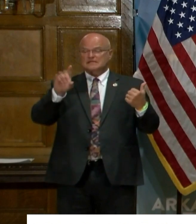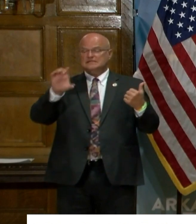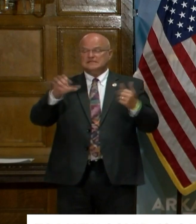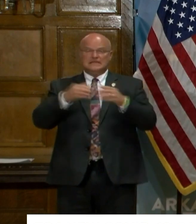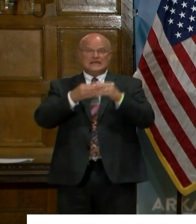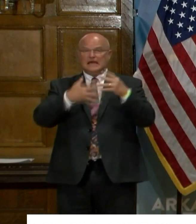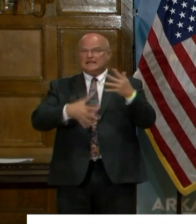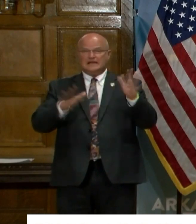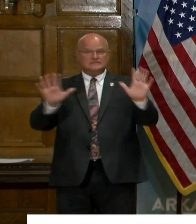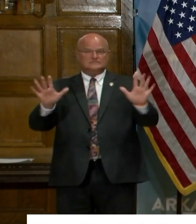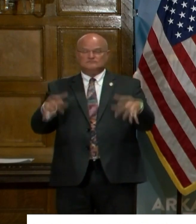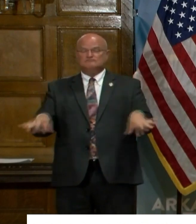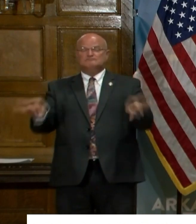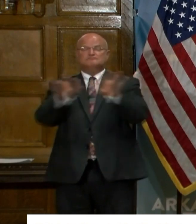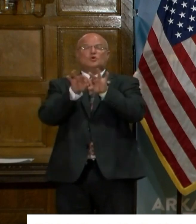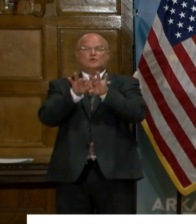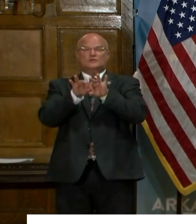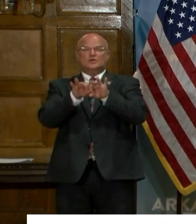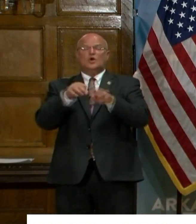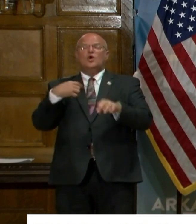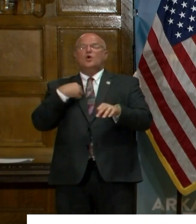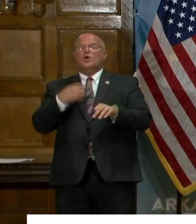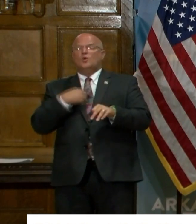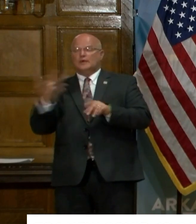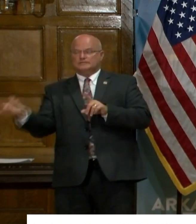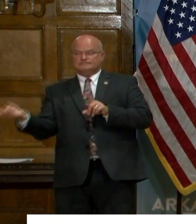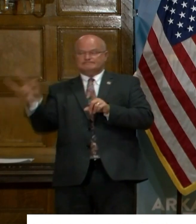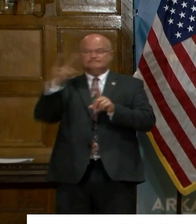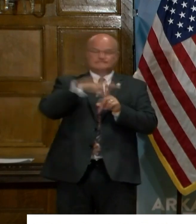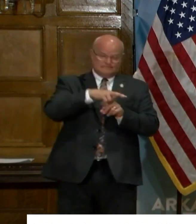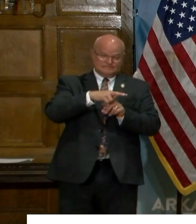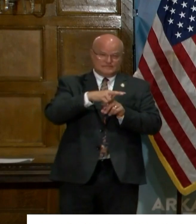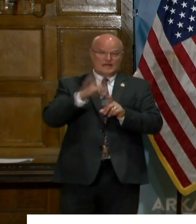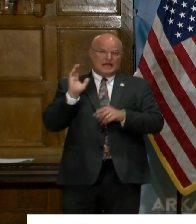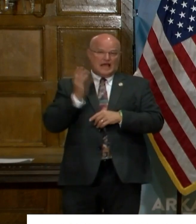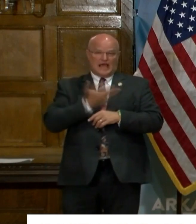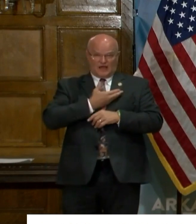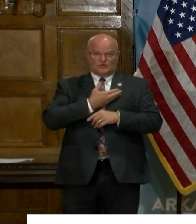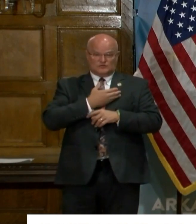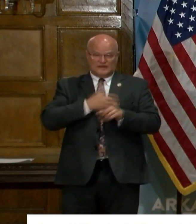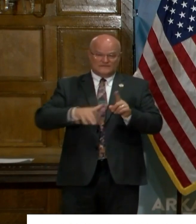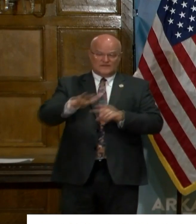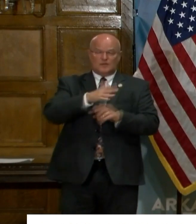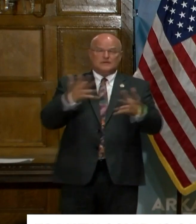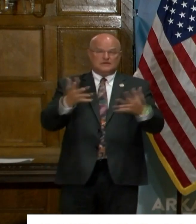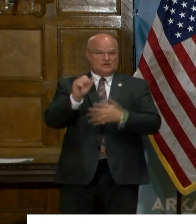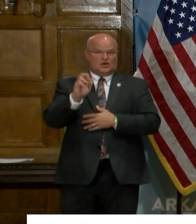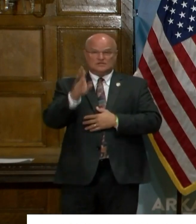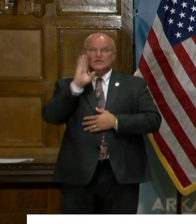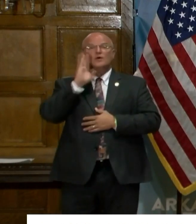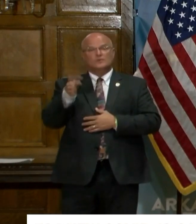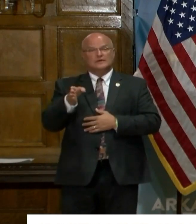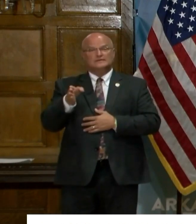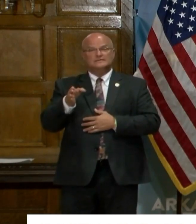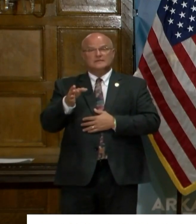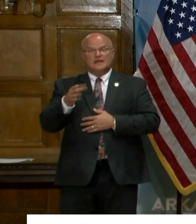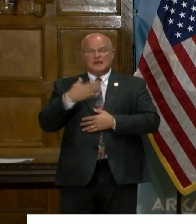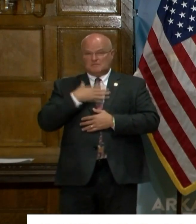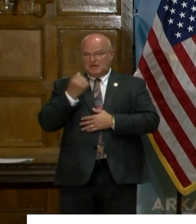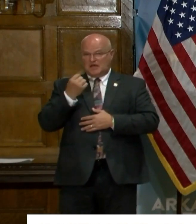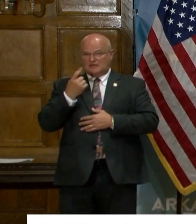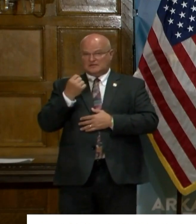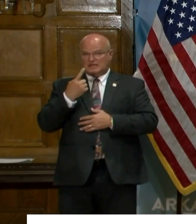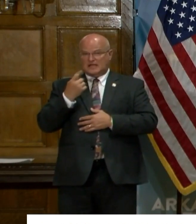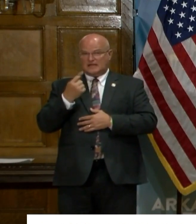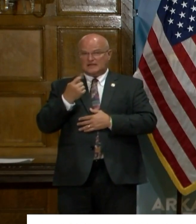guidelines, so we uniquely apply those to our environment here in Arkansas. And it's my understanding